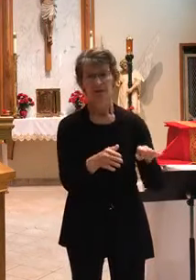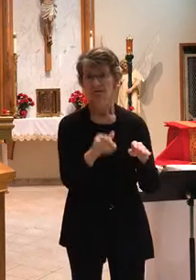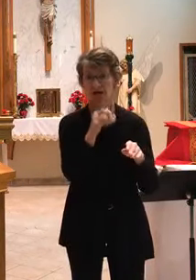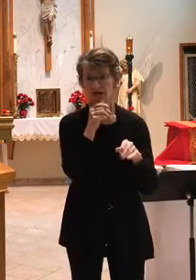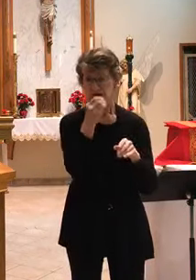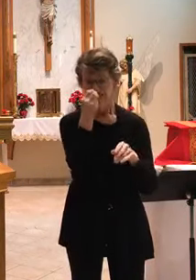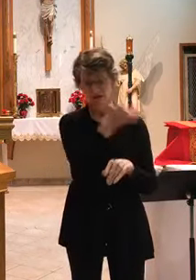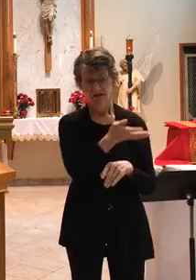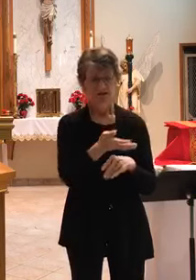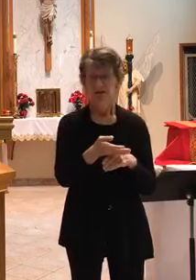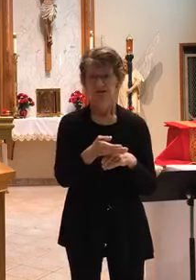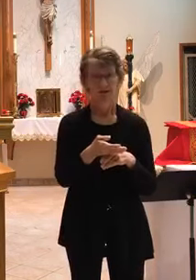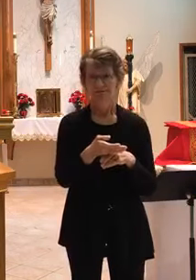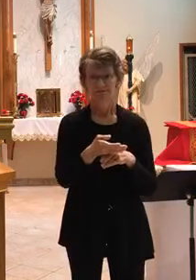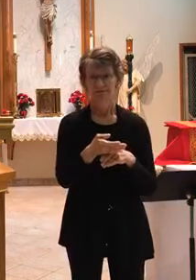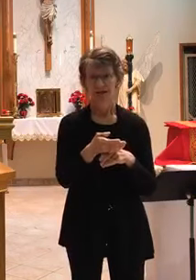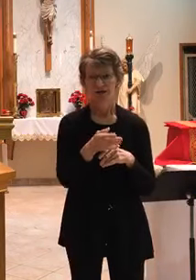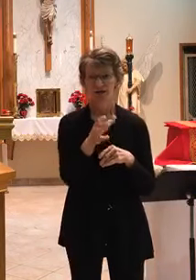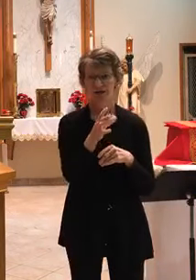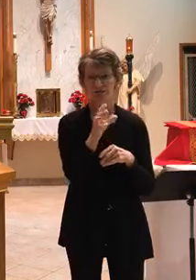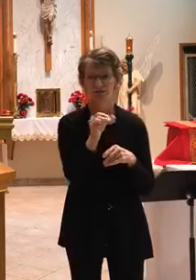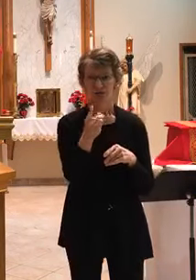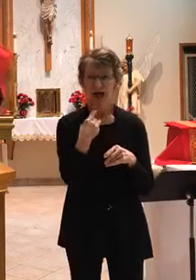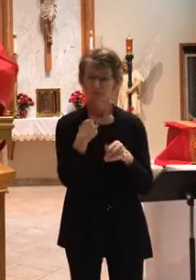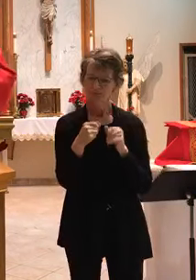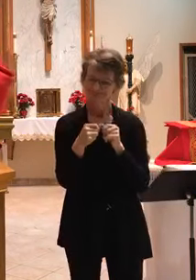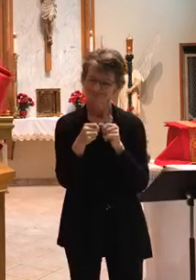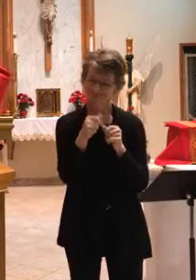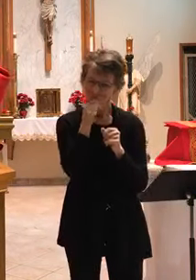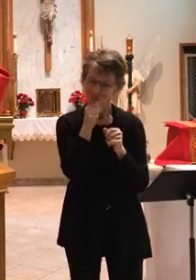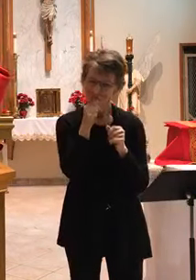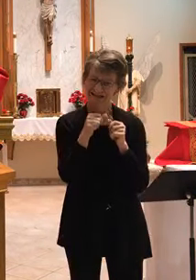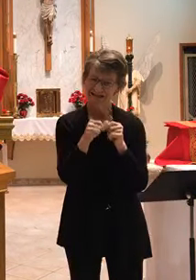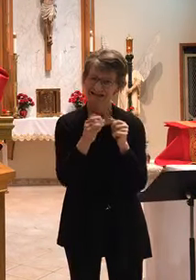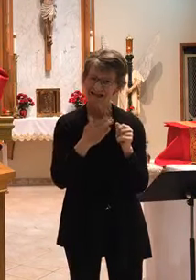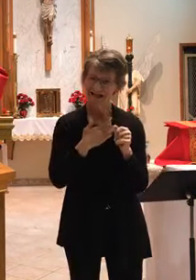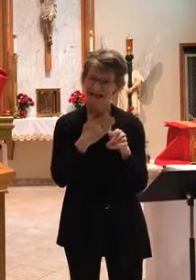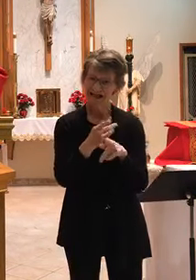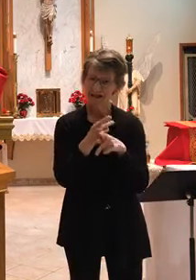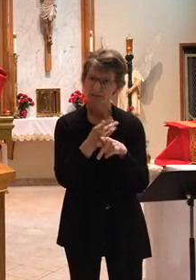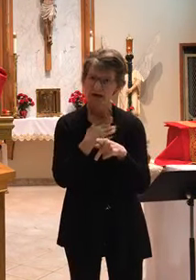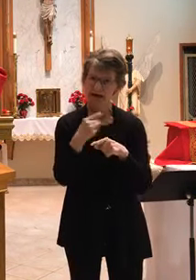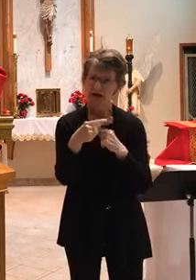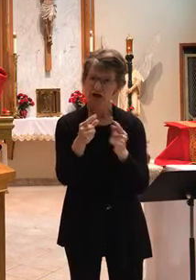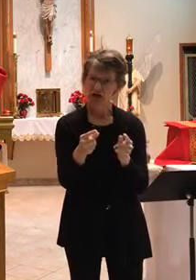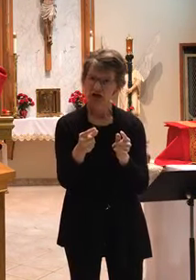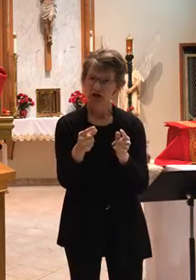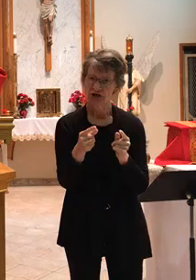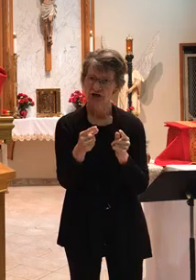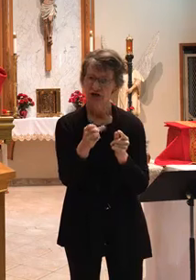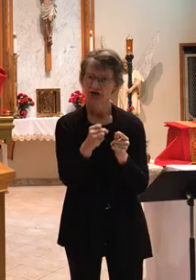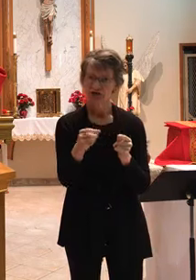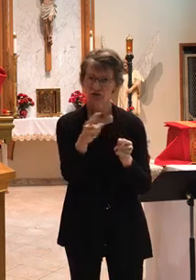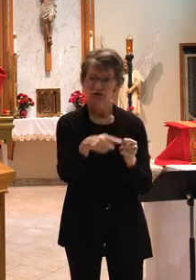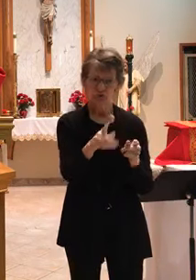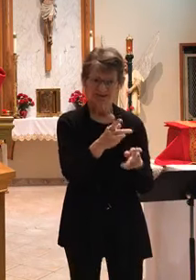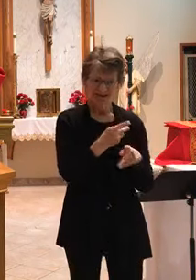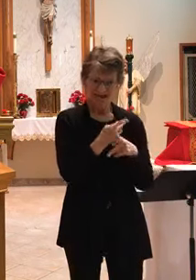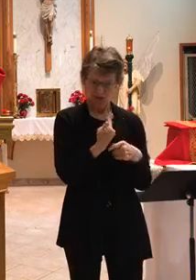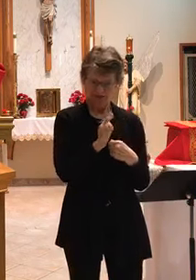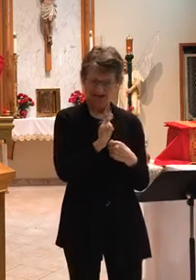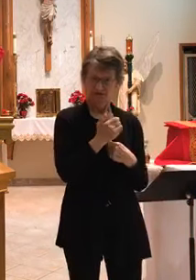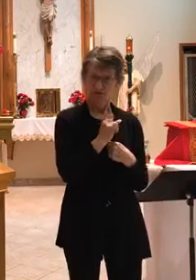not going to care? You and I influence each other to become better people in the gift of the